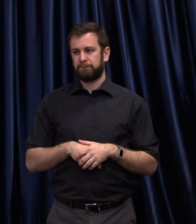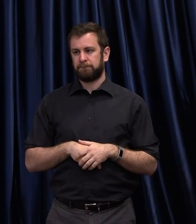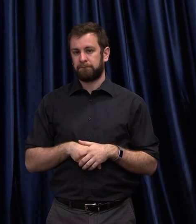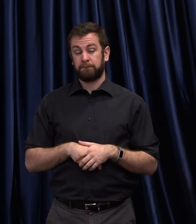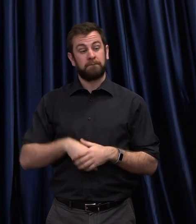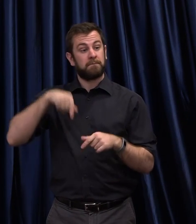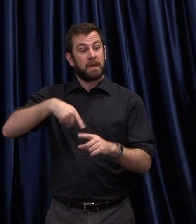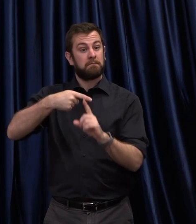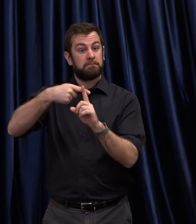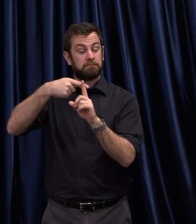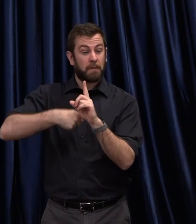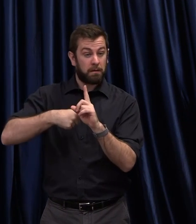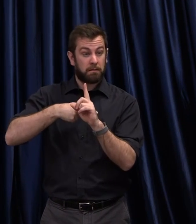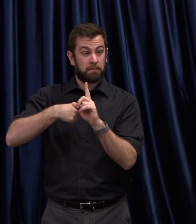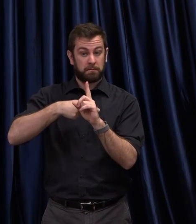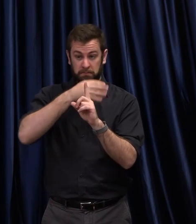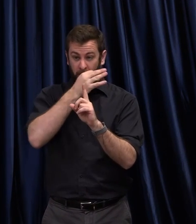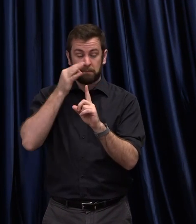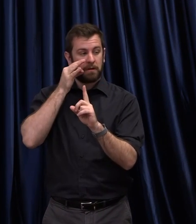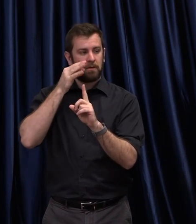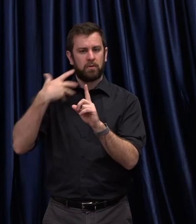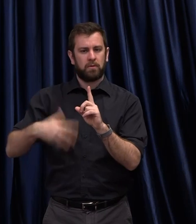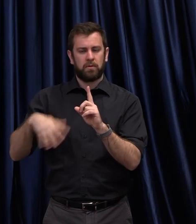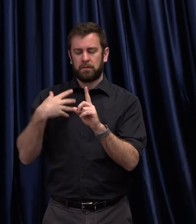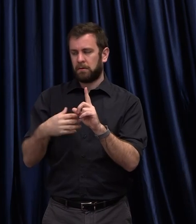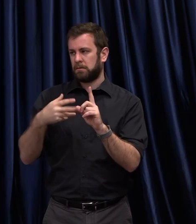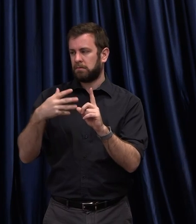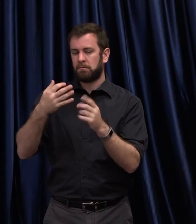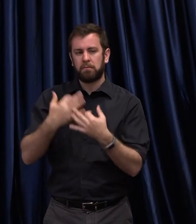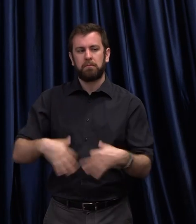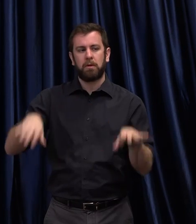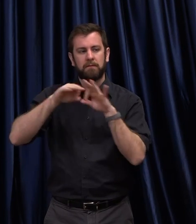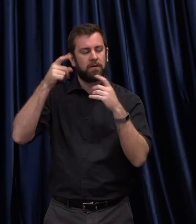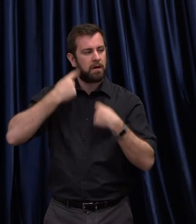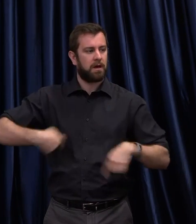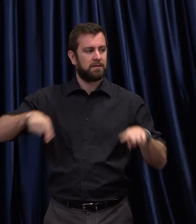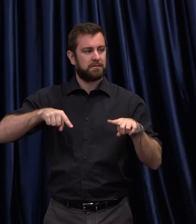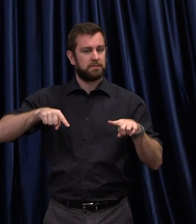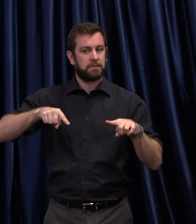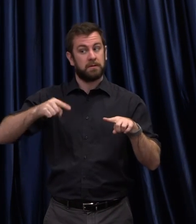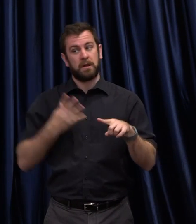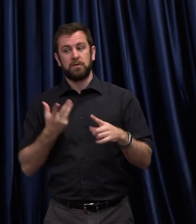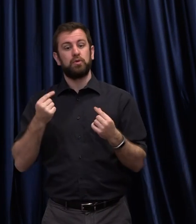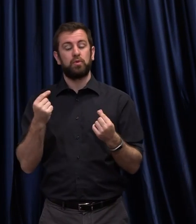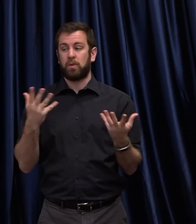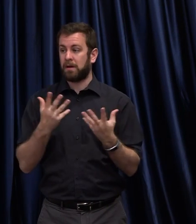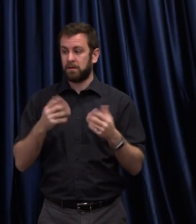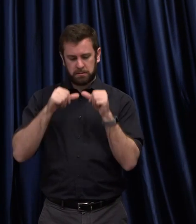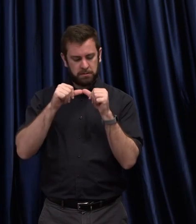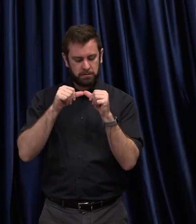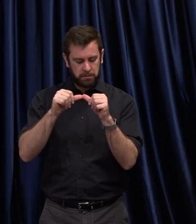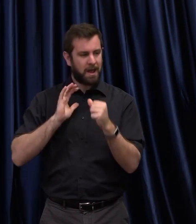that it informs us to continue your life, but you must